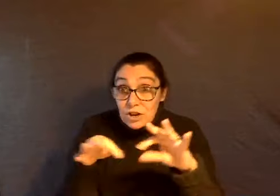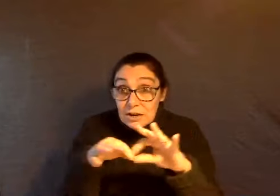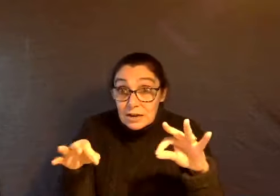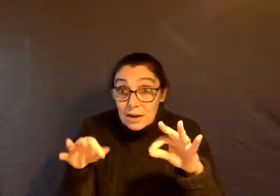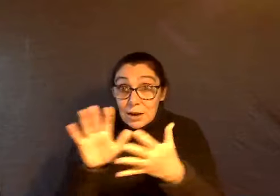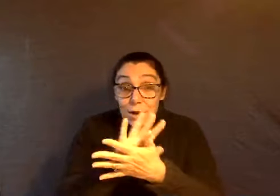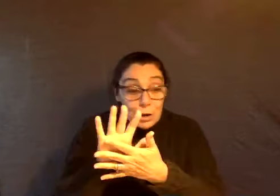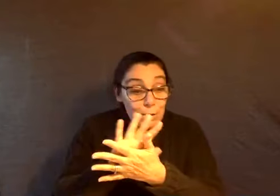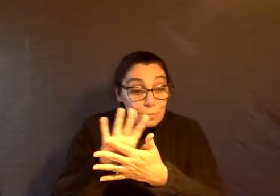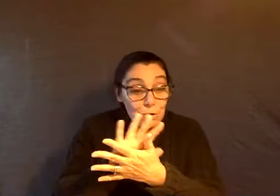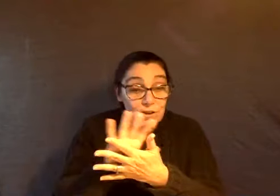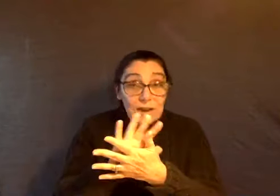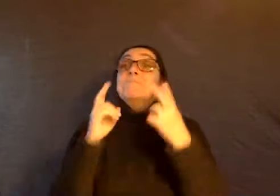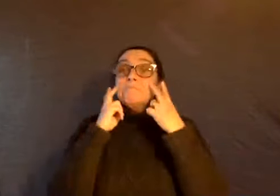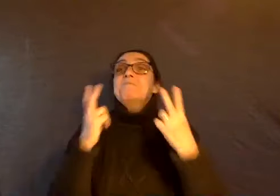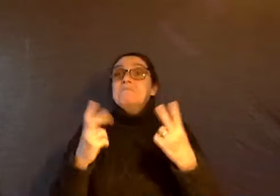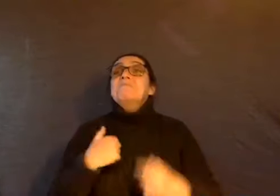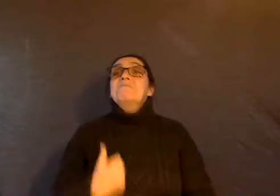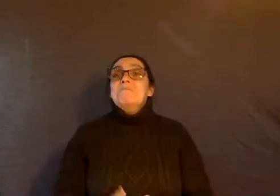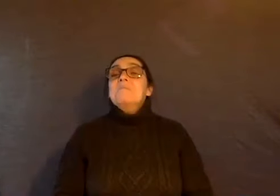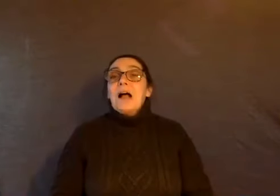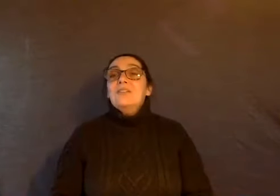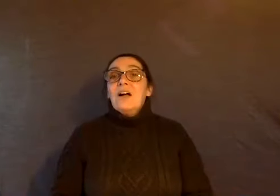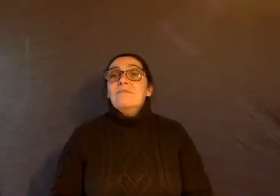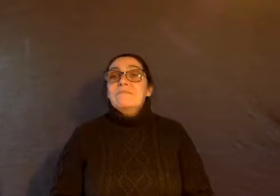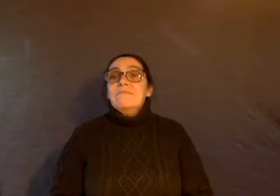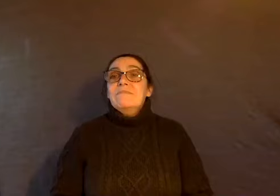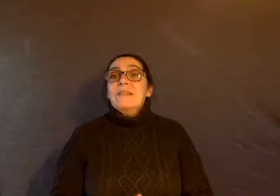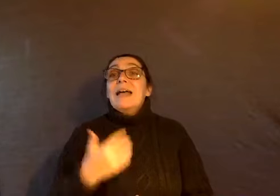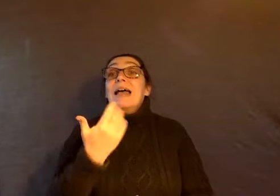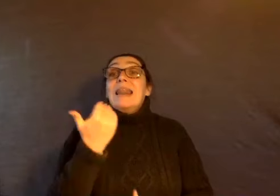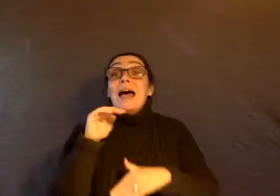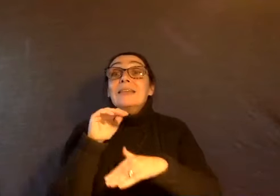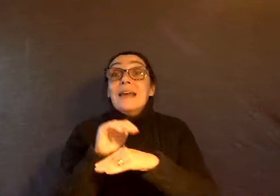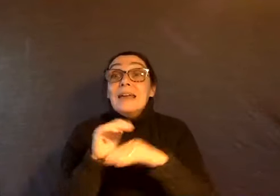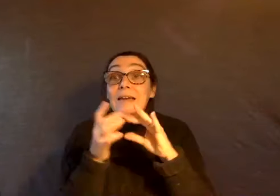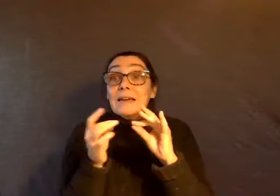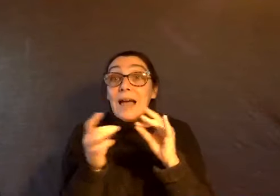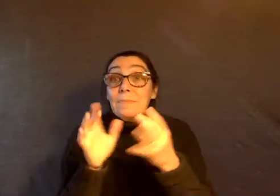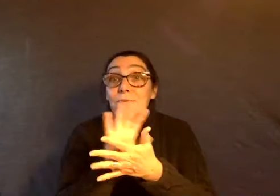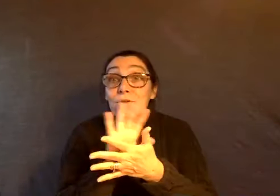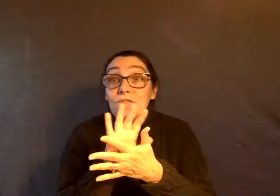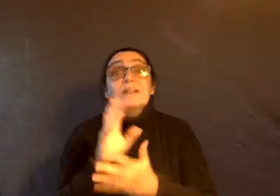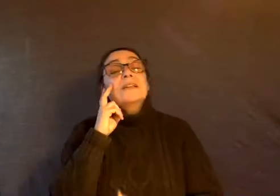captioned, movie, I saw. Last night, captioned movie,